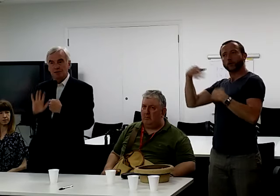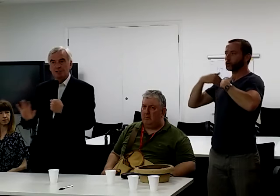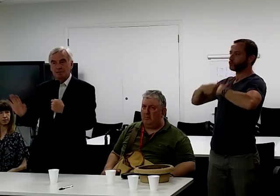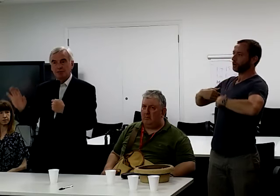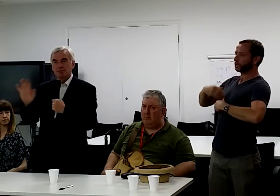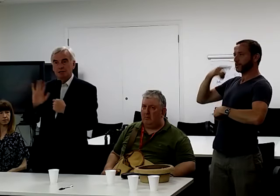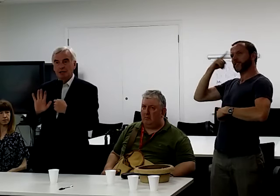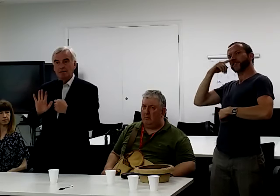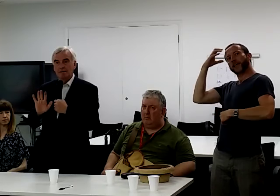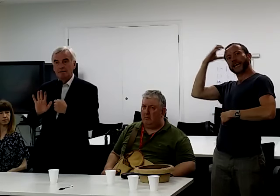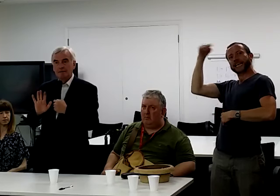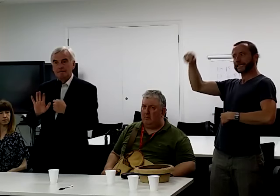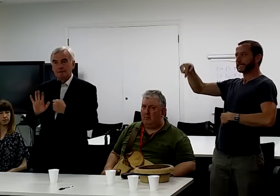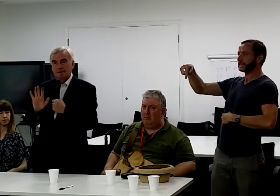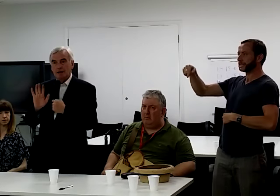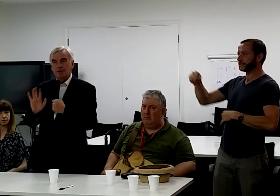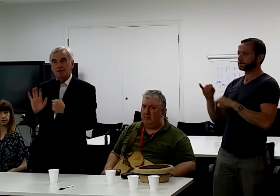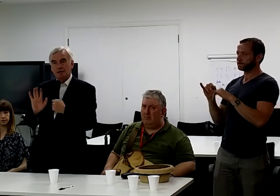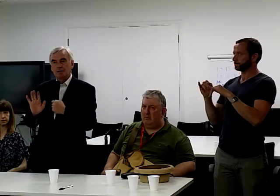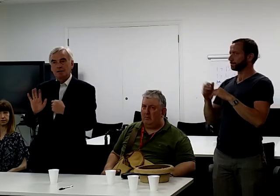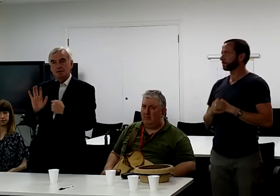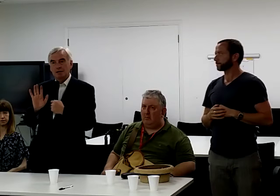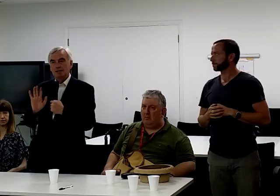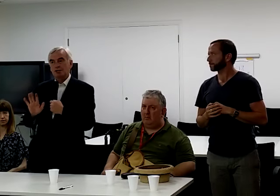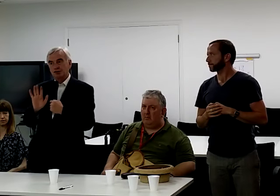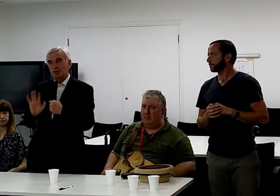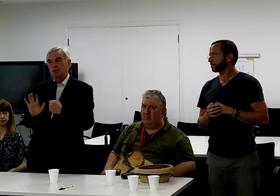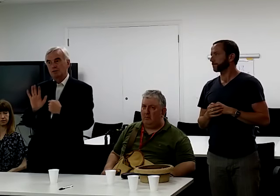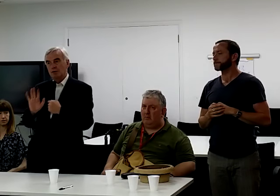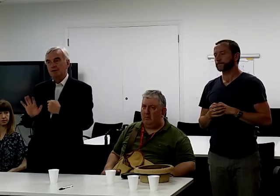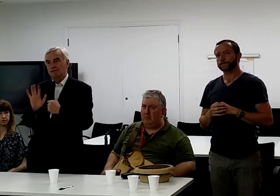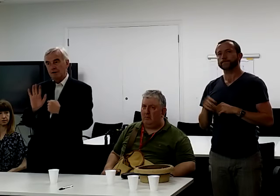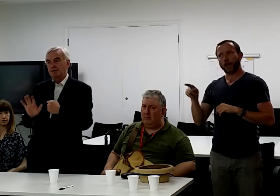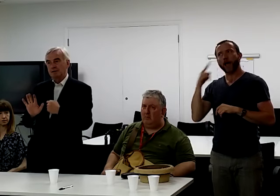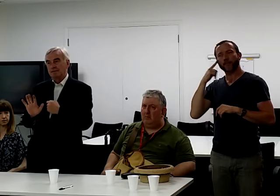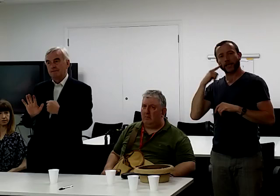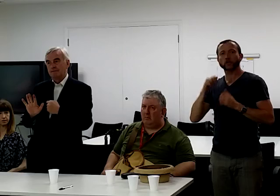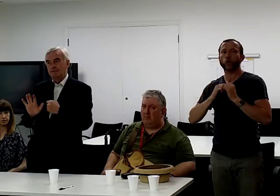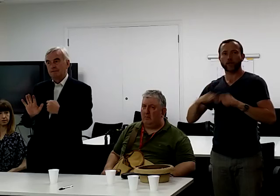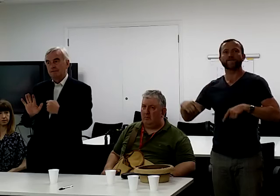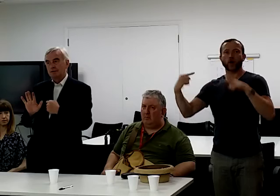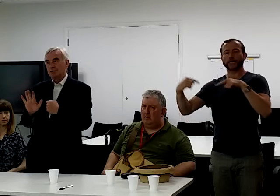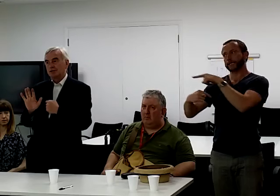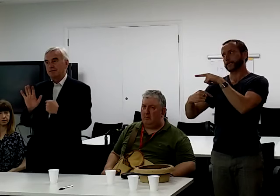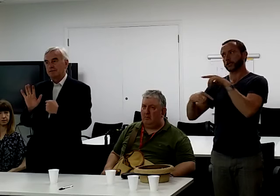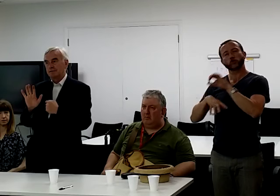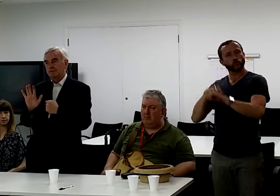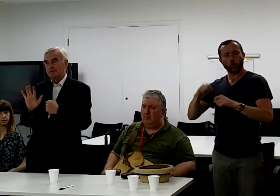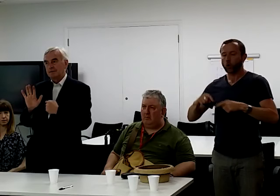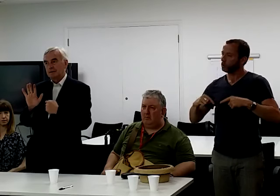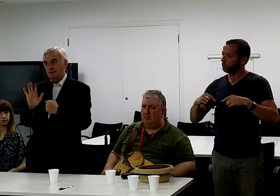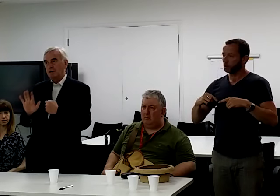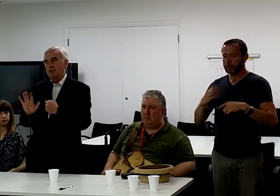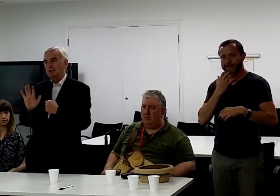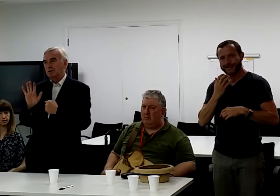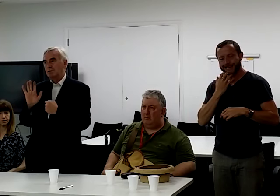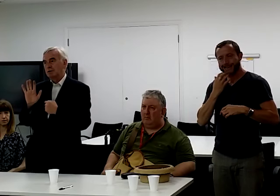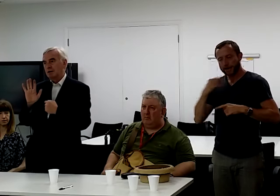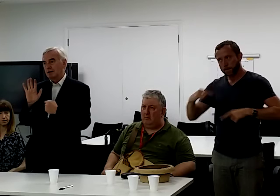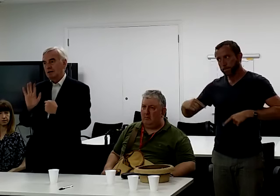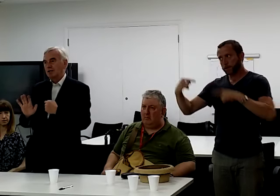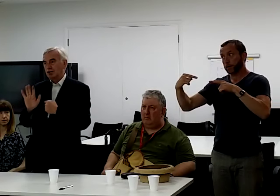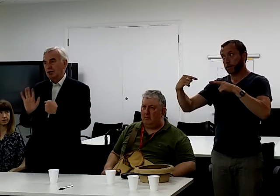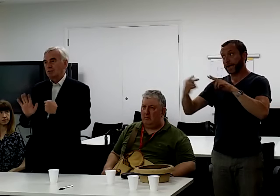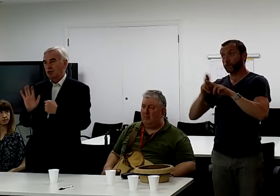to the control of the establishment again. I think that's a struggle worth fighting, because if we